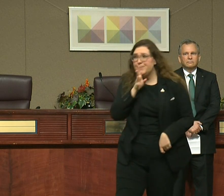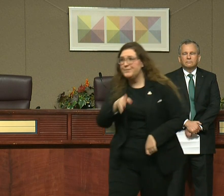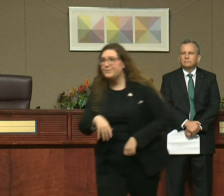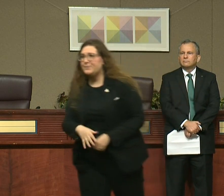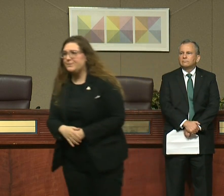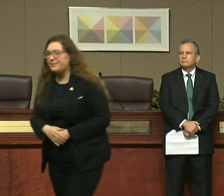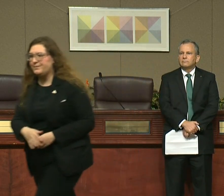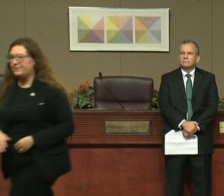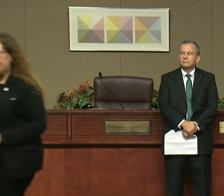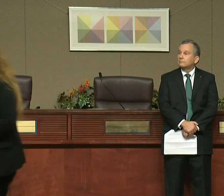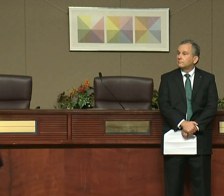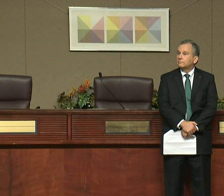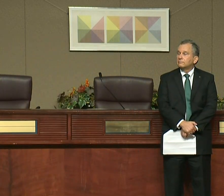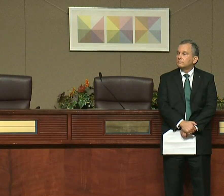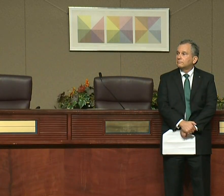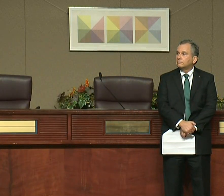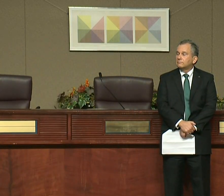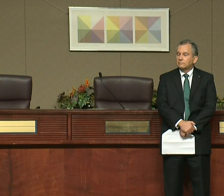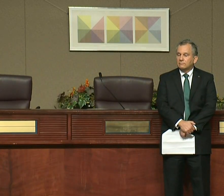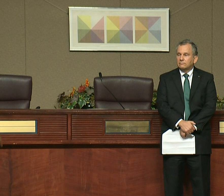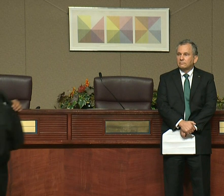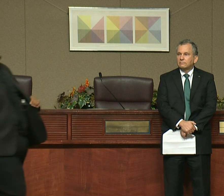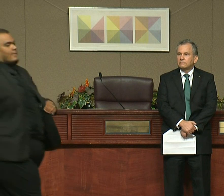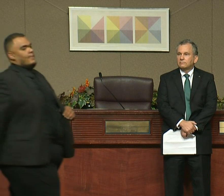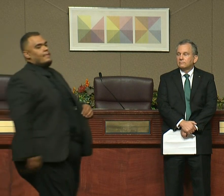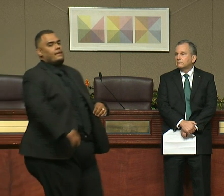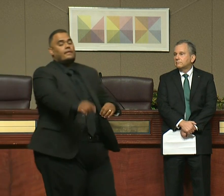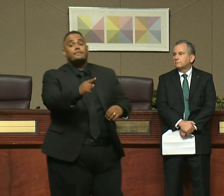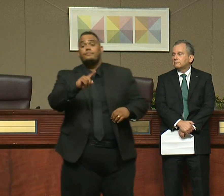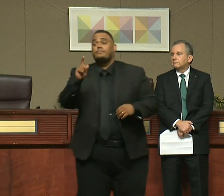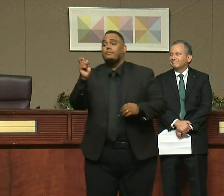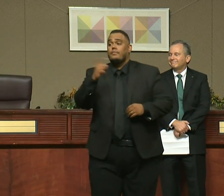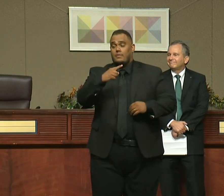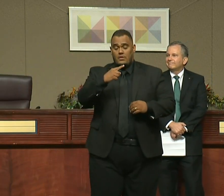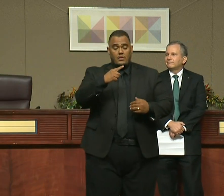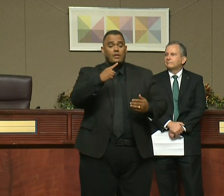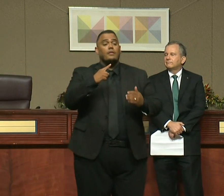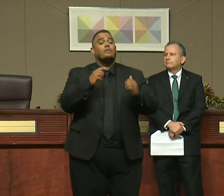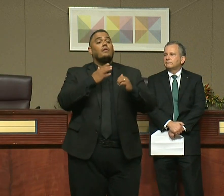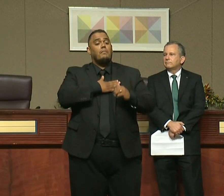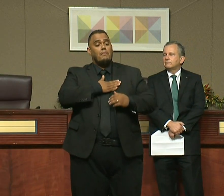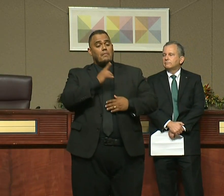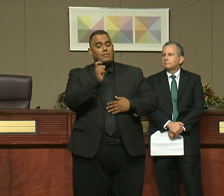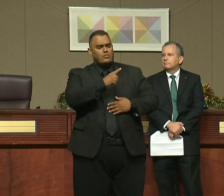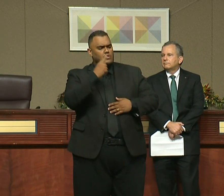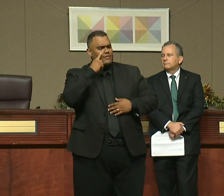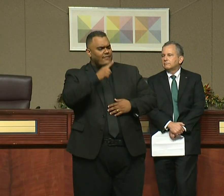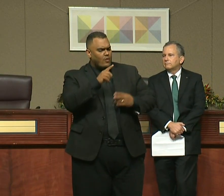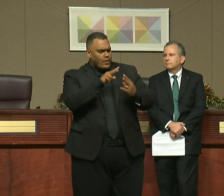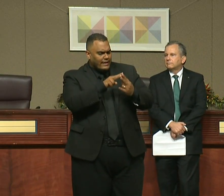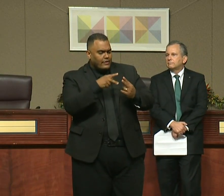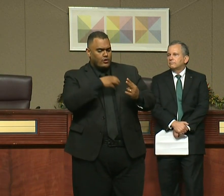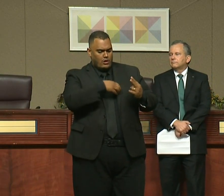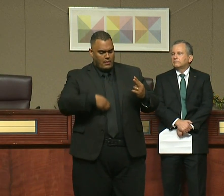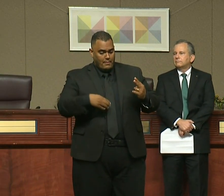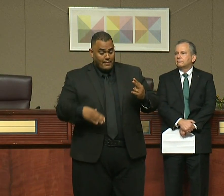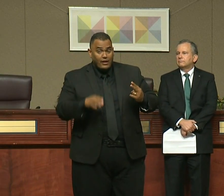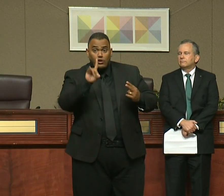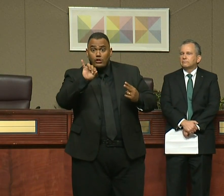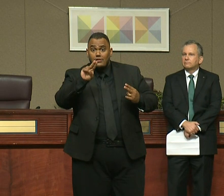Hello, this is Alibet Suarez with Mass 100.7 FM. My question is for either Mayor Demings or Dr.